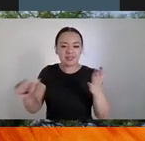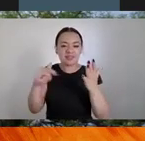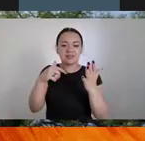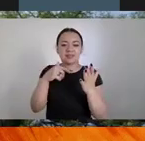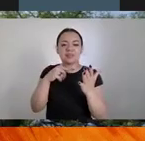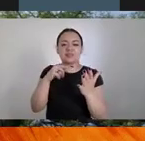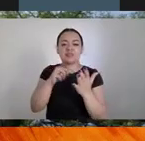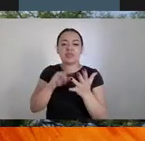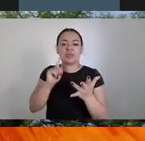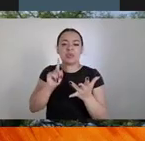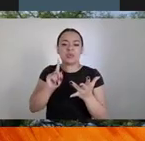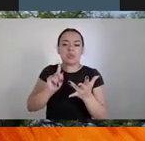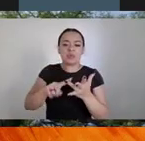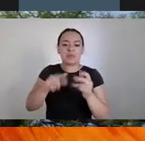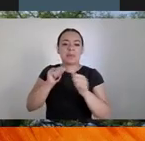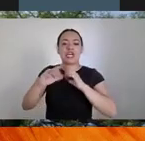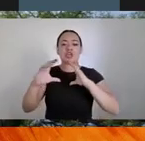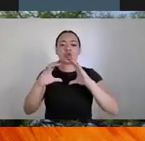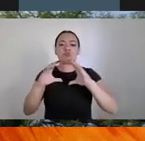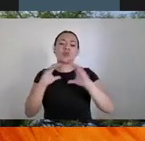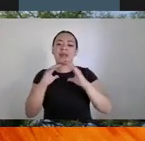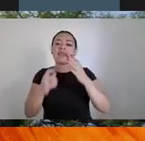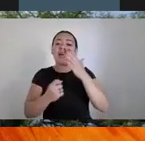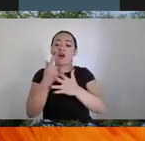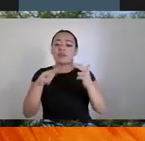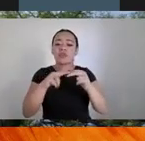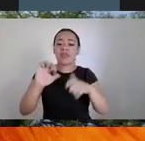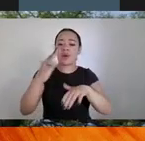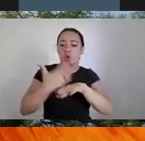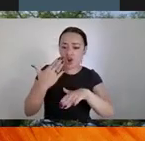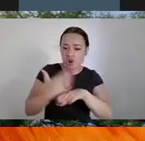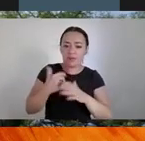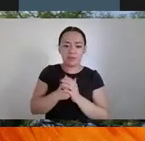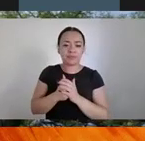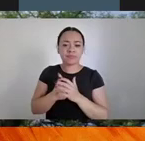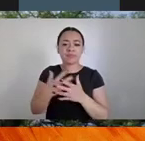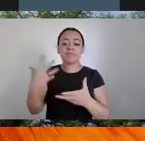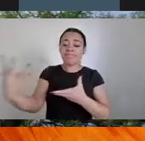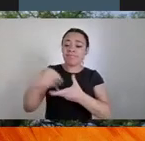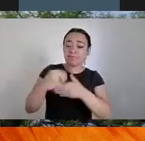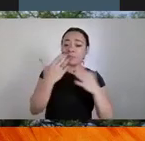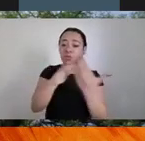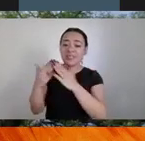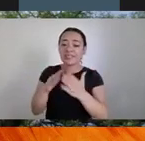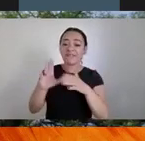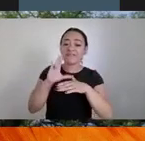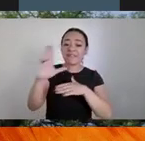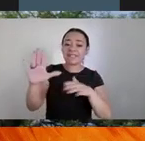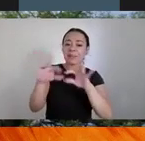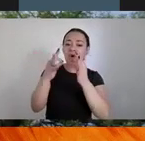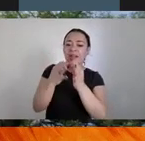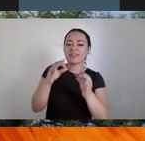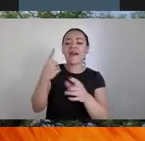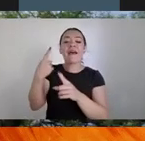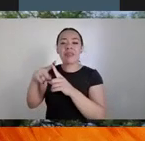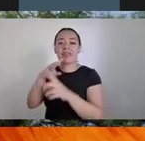and to the participating communities, funding bodies, and government. The fellowship involved a collaboration with 2 project partners